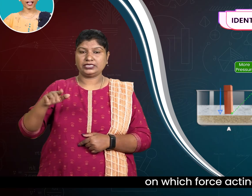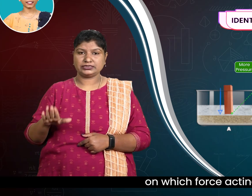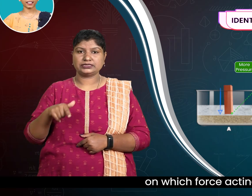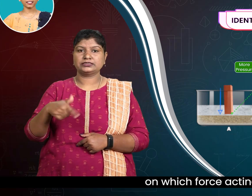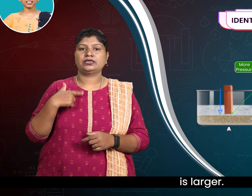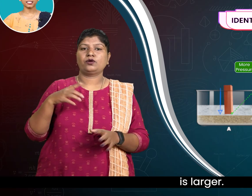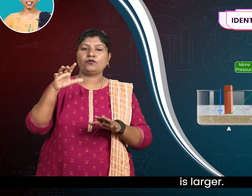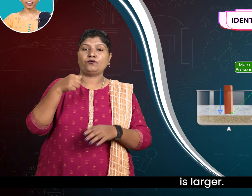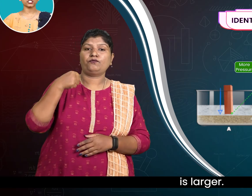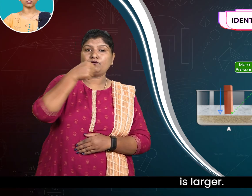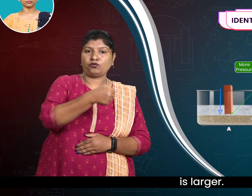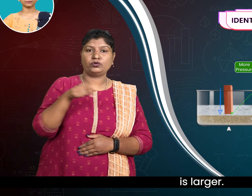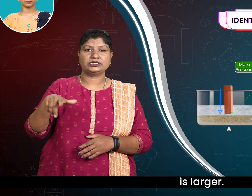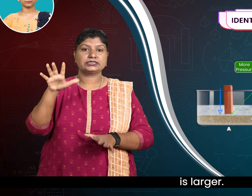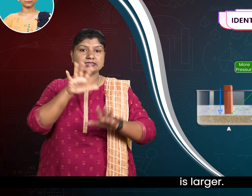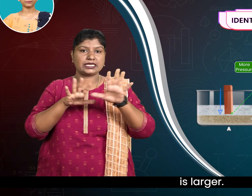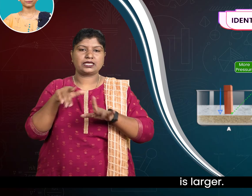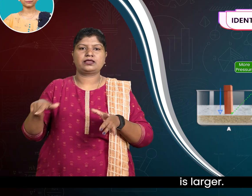force acting is larger.